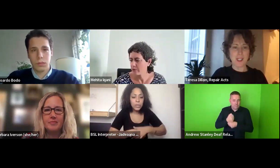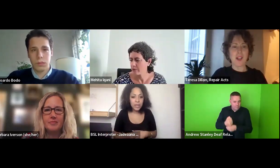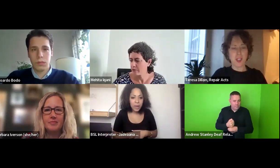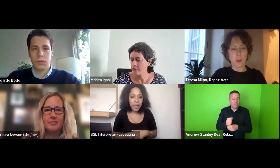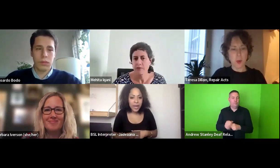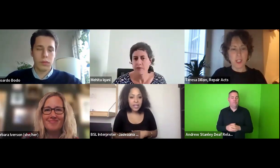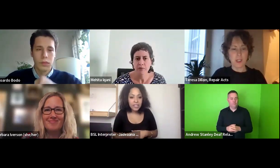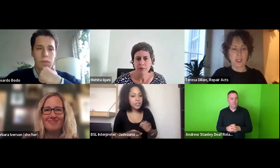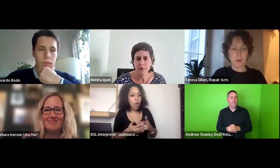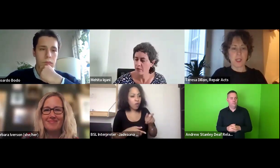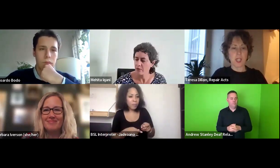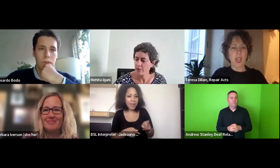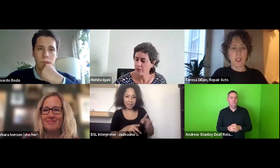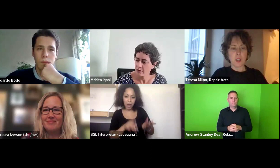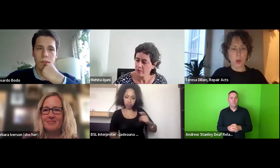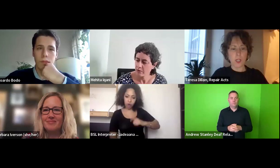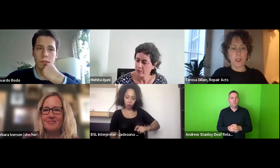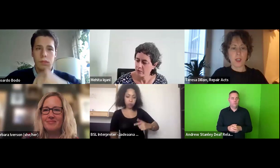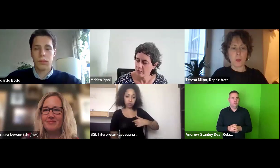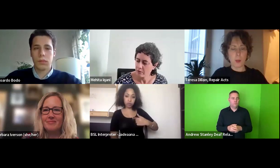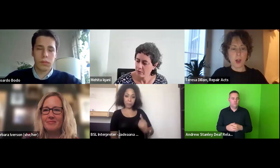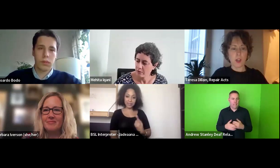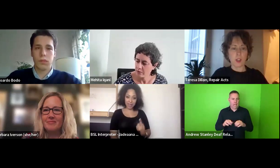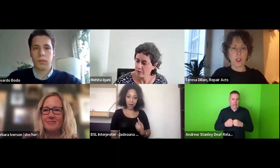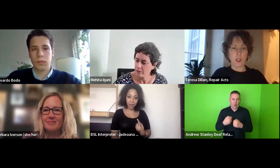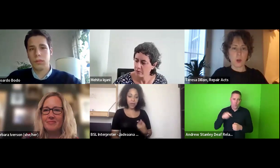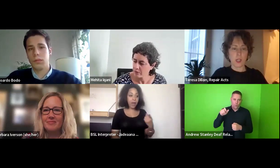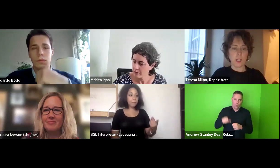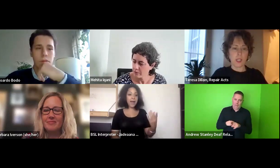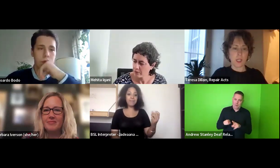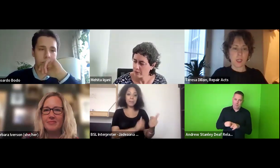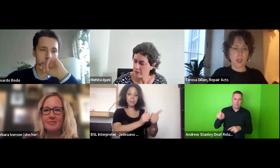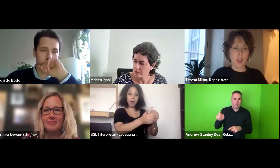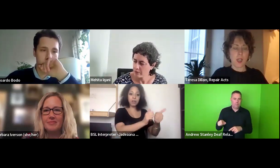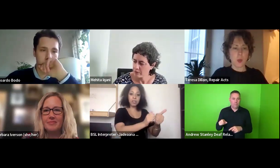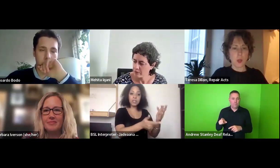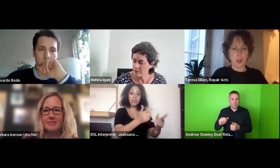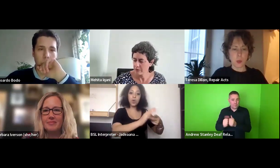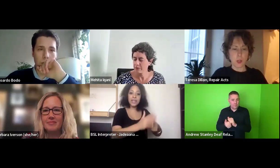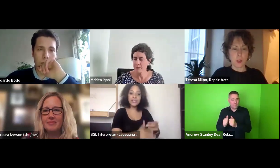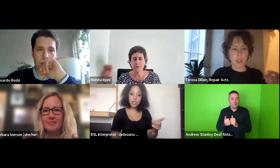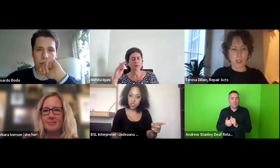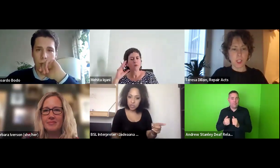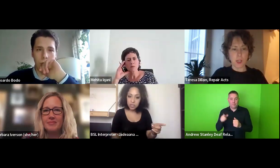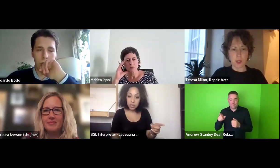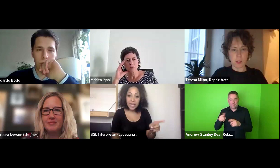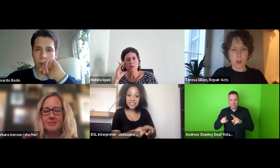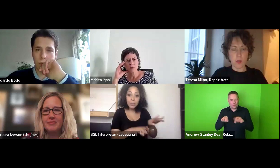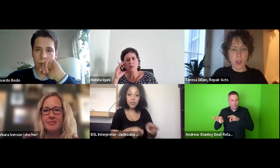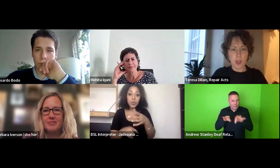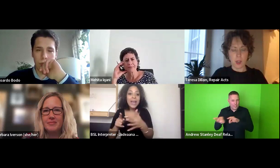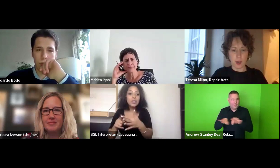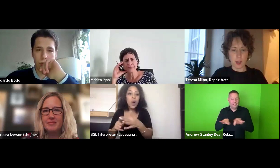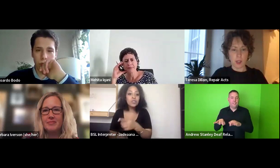to myself that are working in this space and working then with partners and organizations like Eduardo's is actually like,